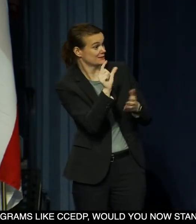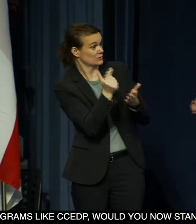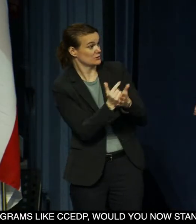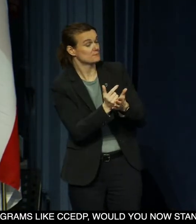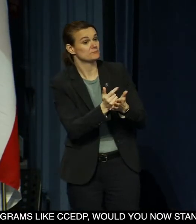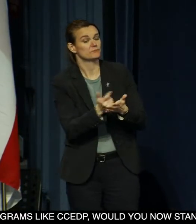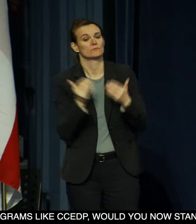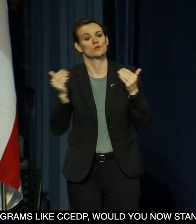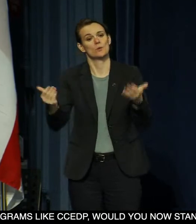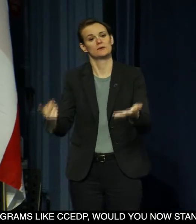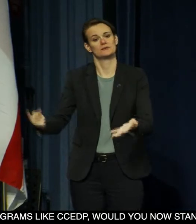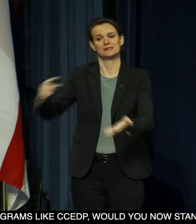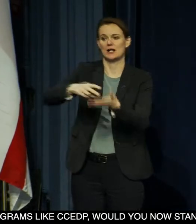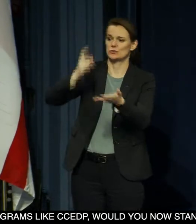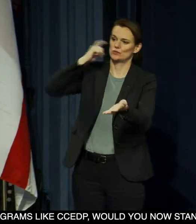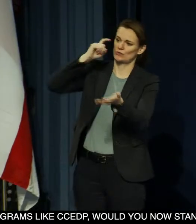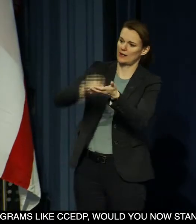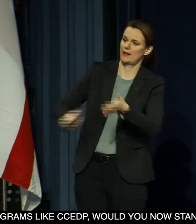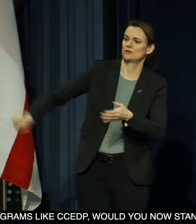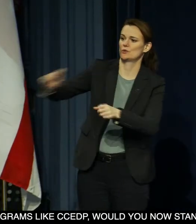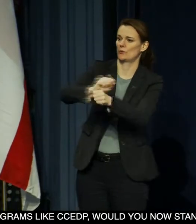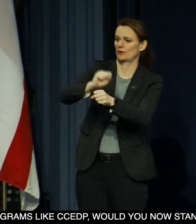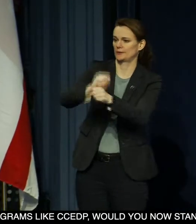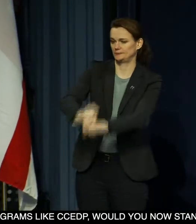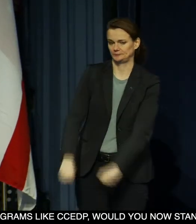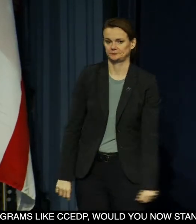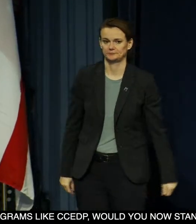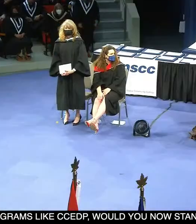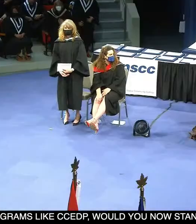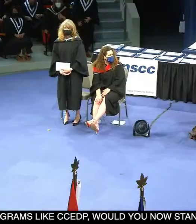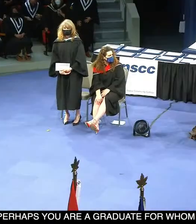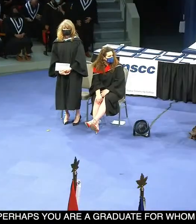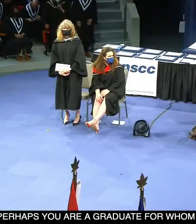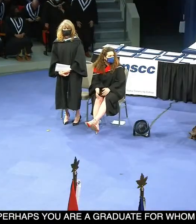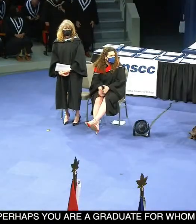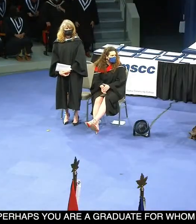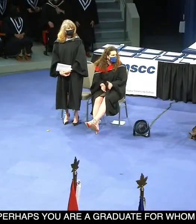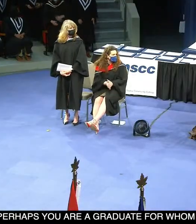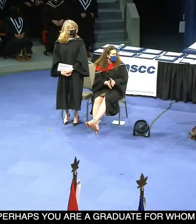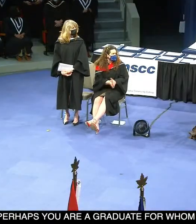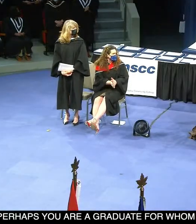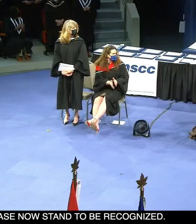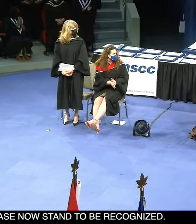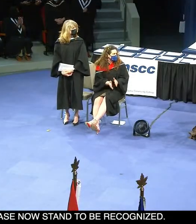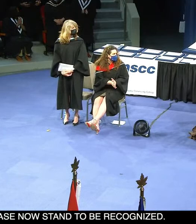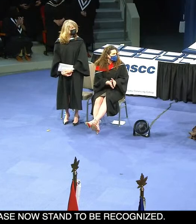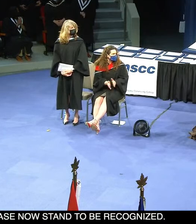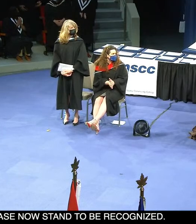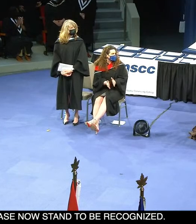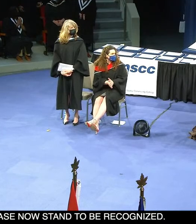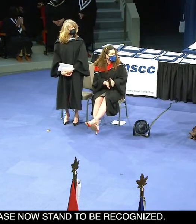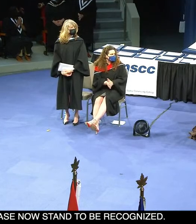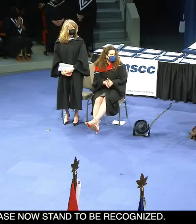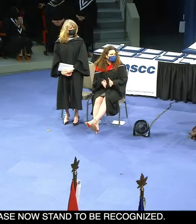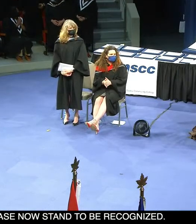would you please now stand to be recognized? And just look around the room, please.